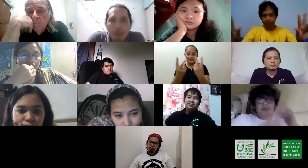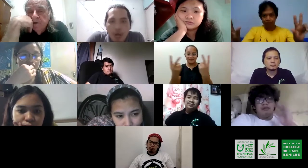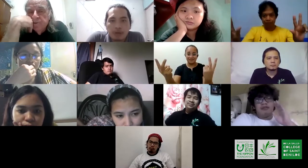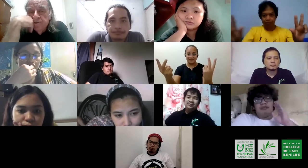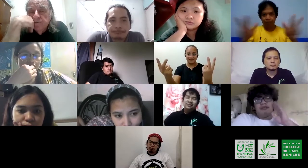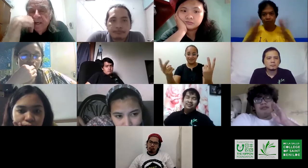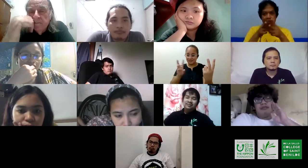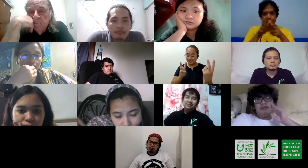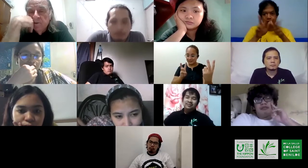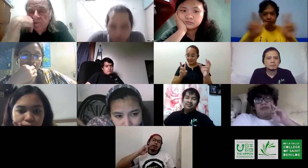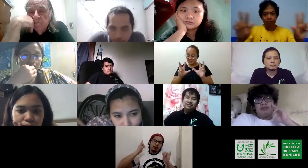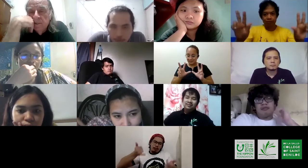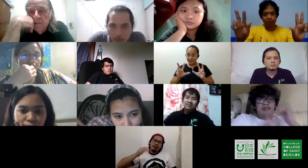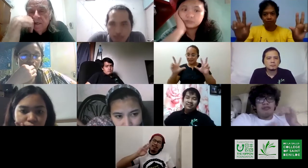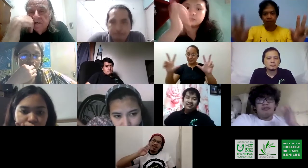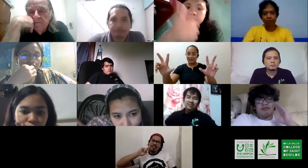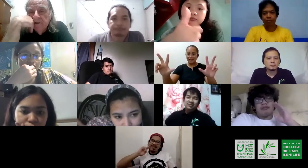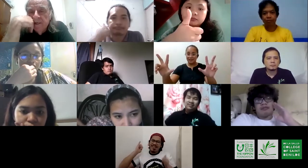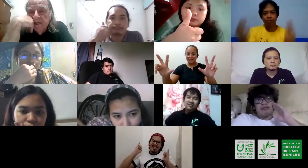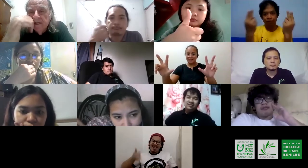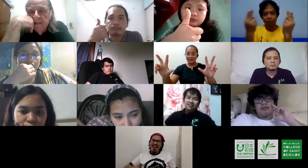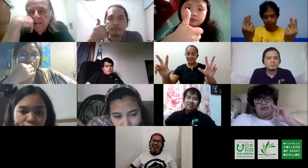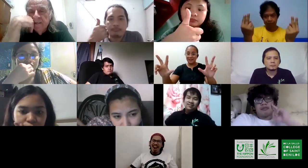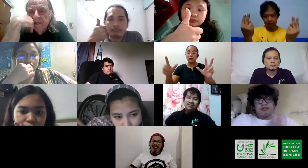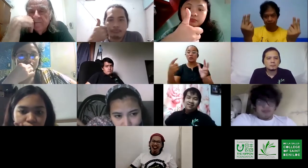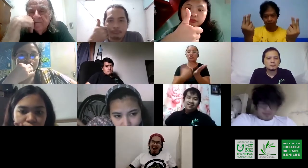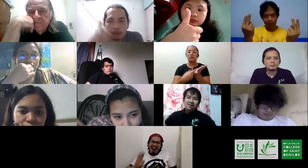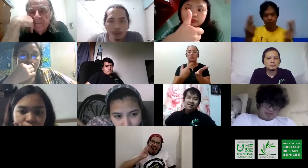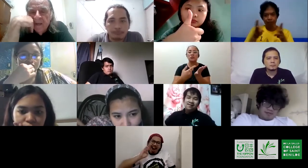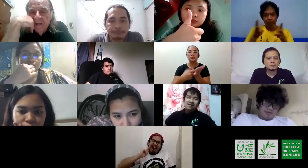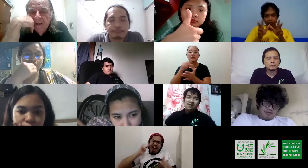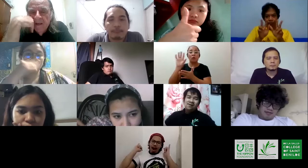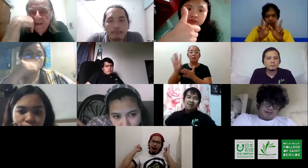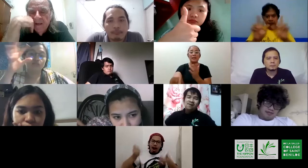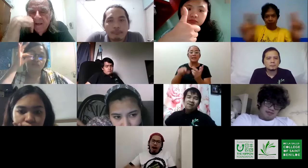And that way you should be able to discuss everything in detail